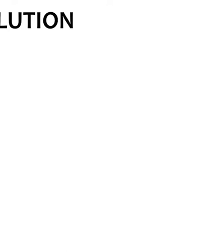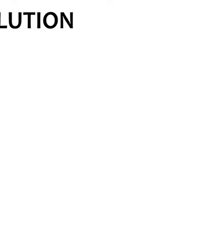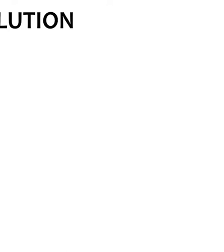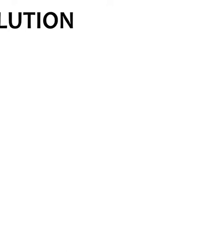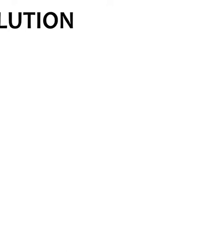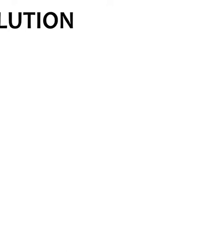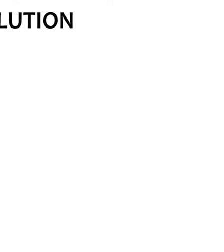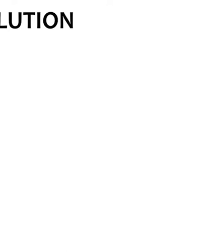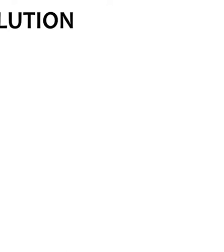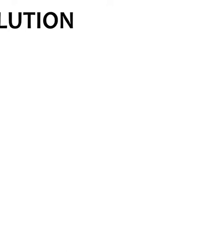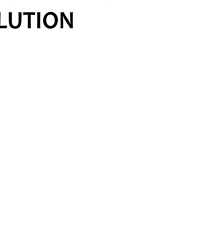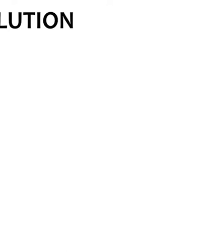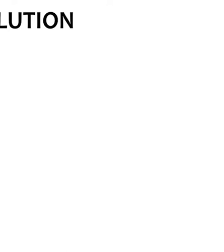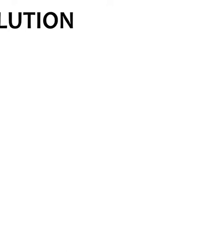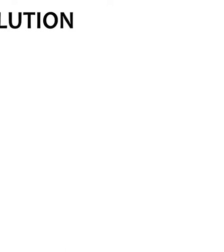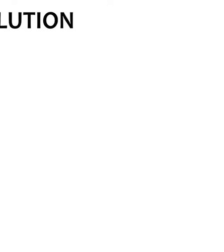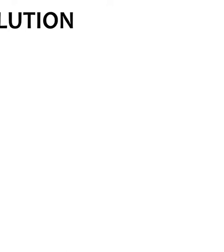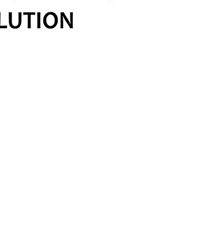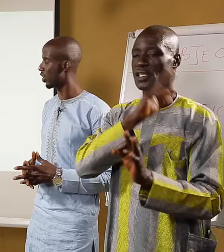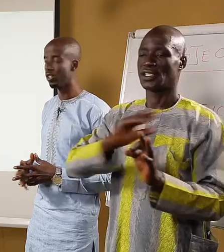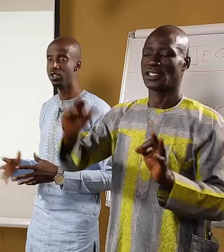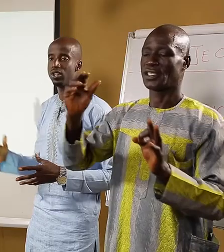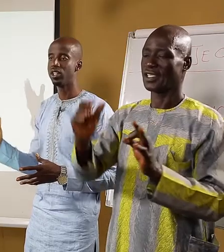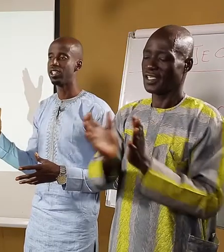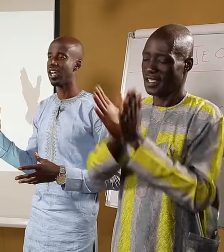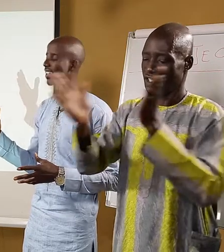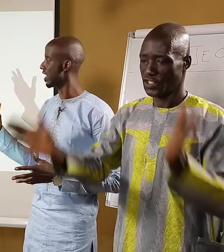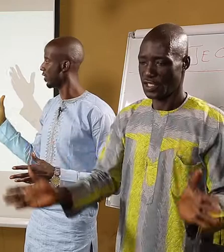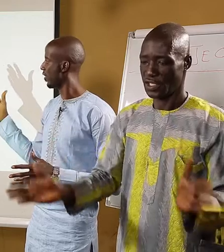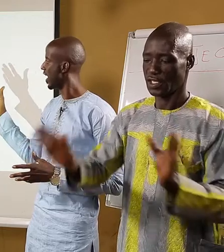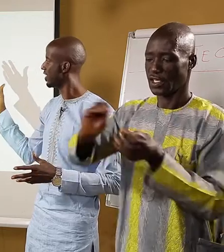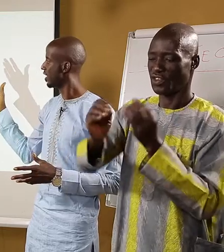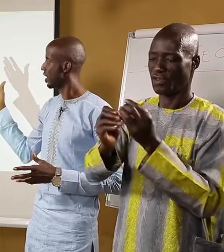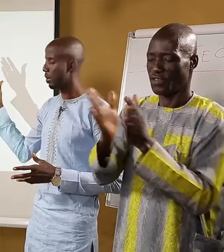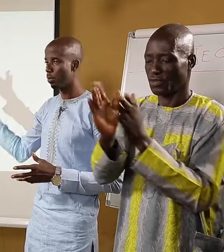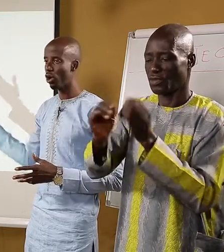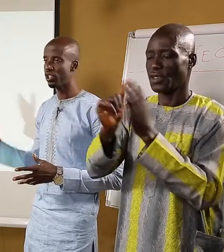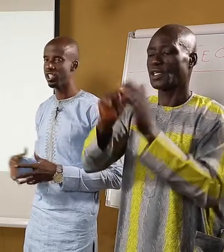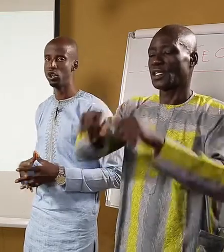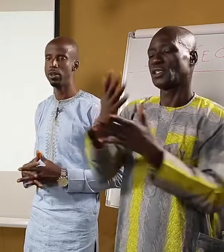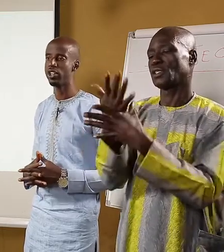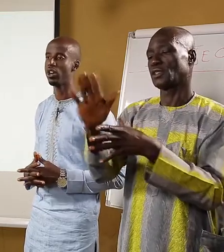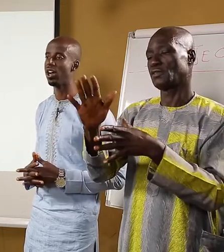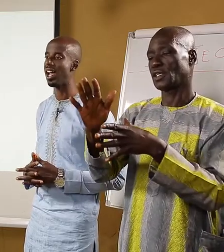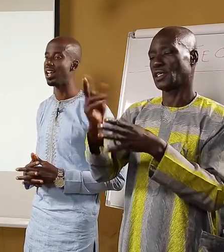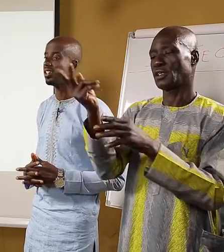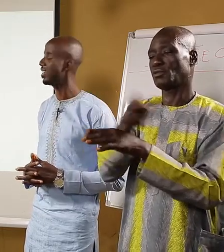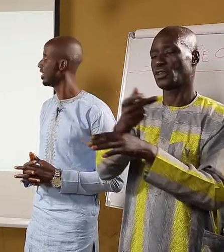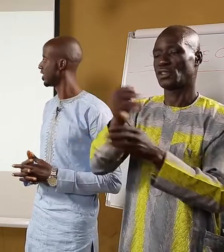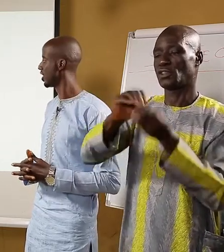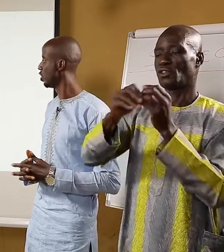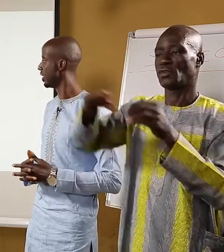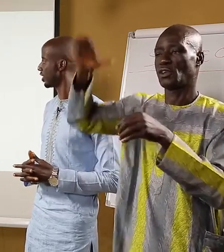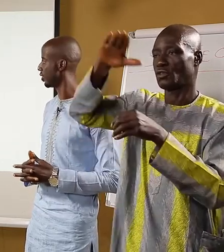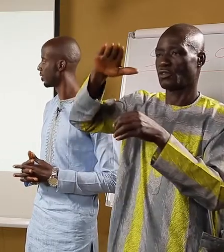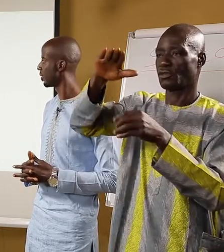check if there is a common factor that can divide both the numerator and